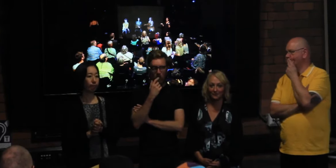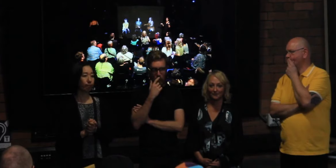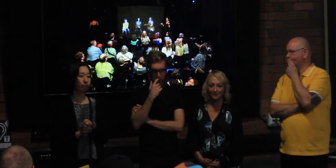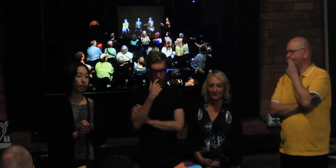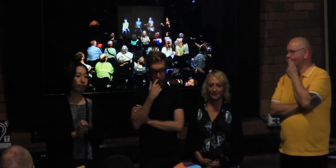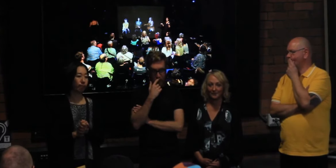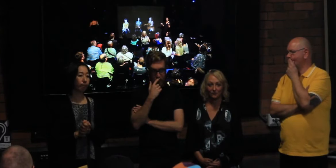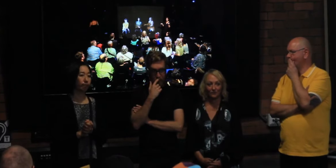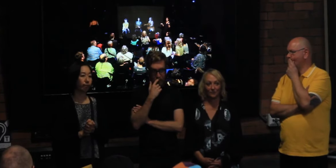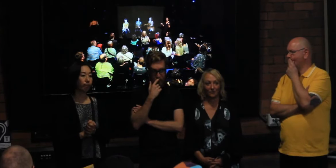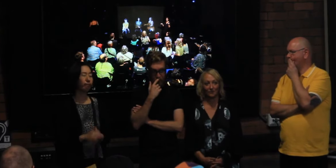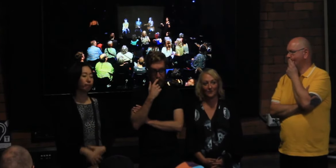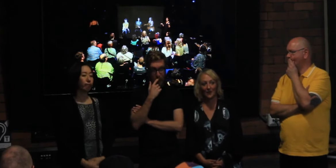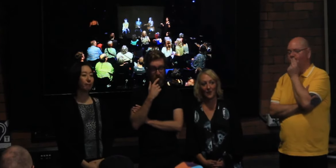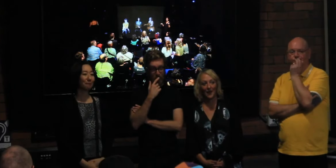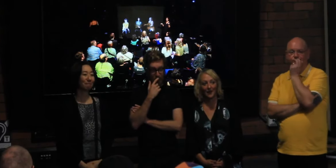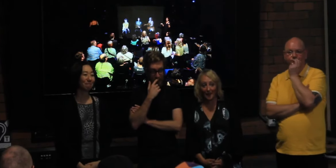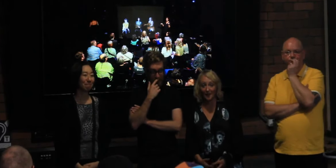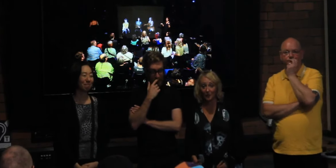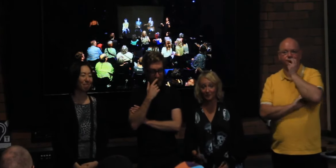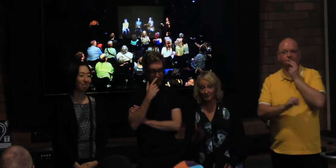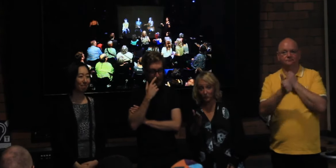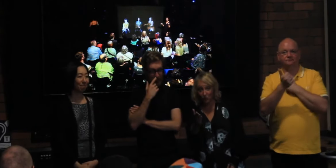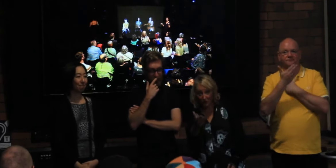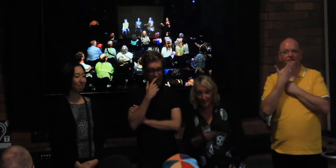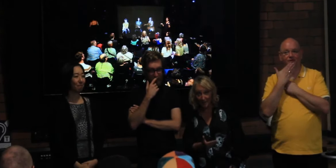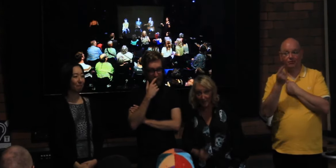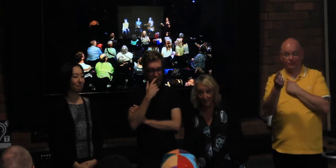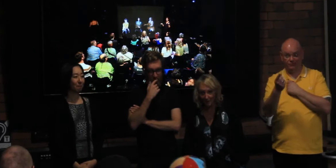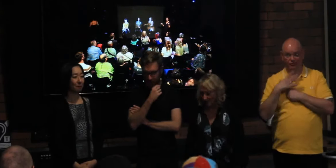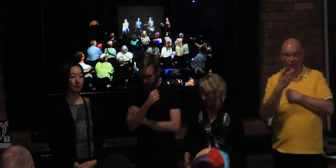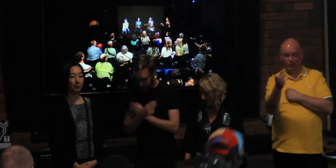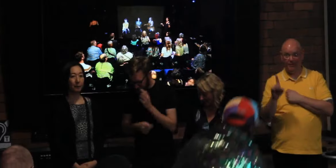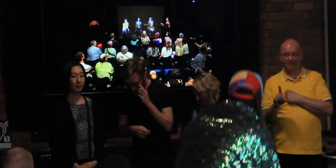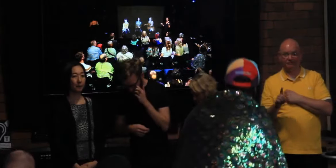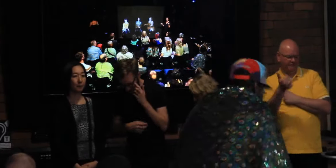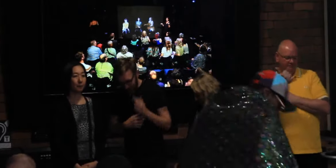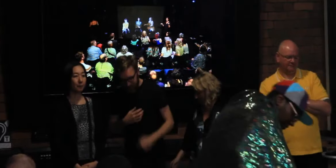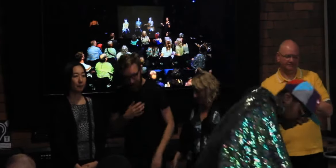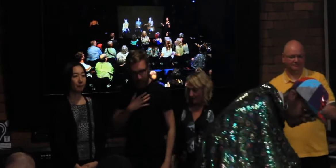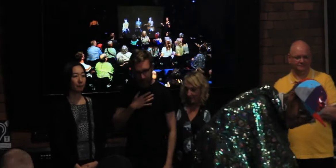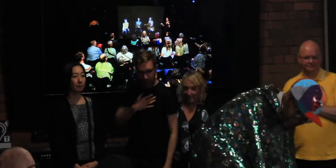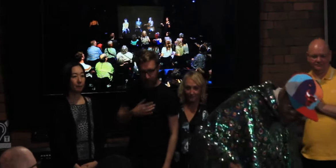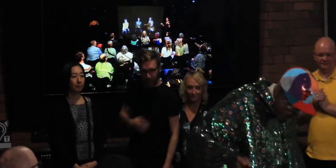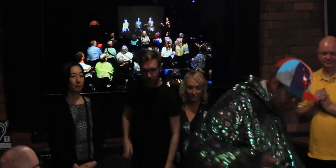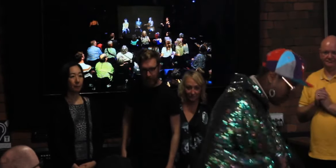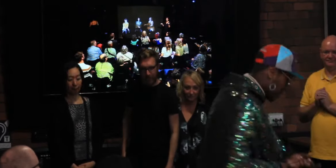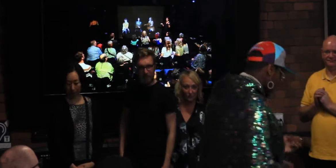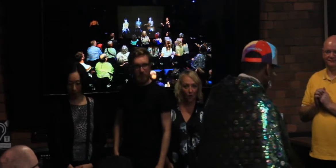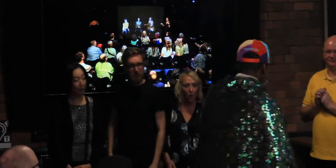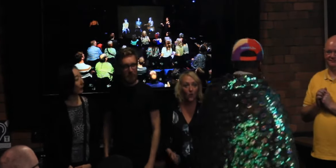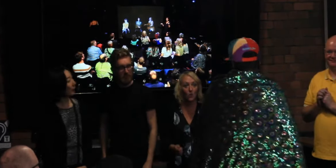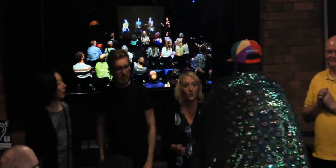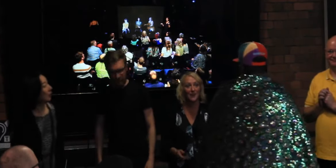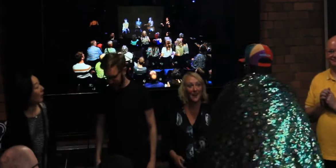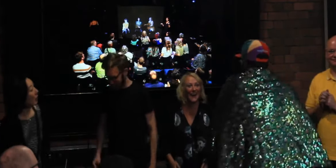They actually did, they told me that. Thank you. Would you like to come up? No, Sure. great, thank you. Does that